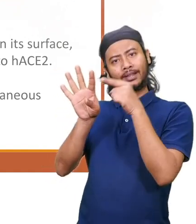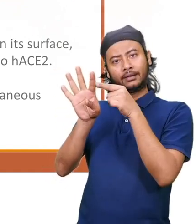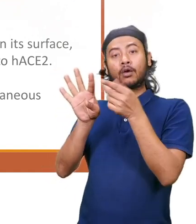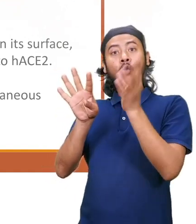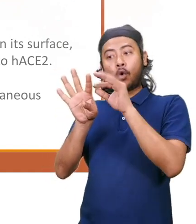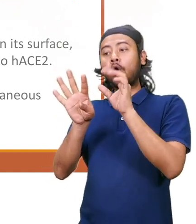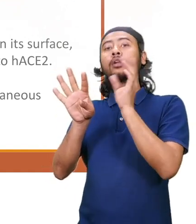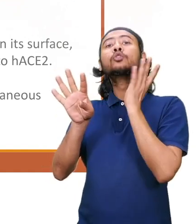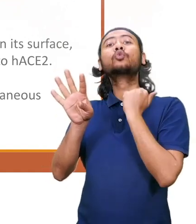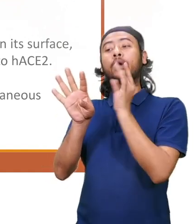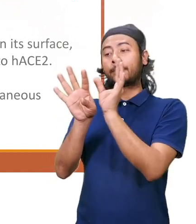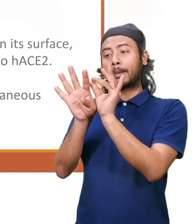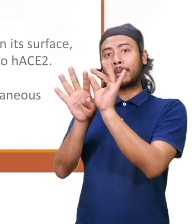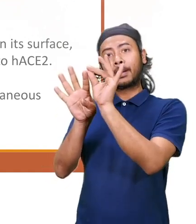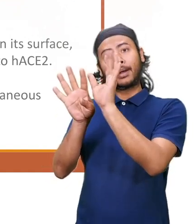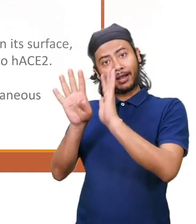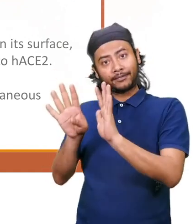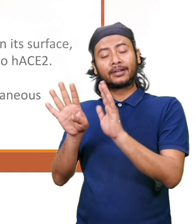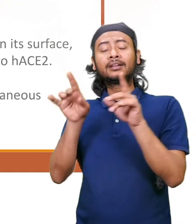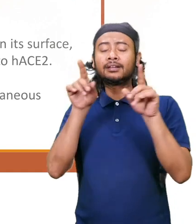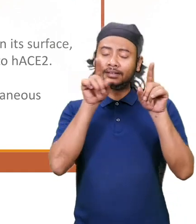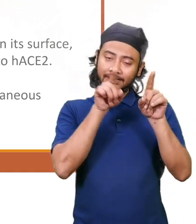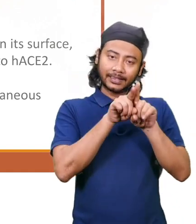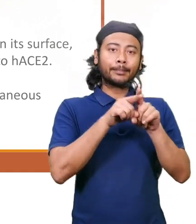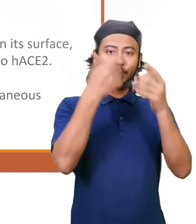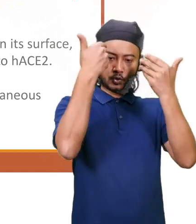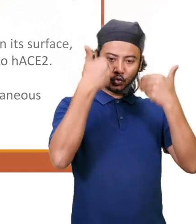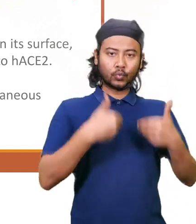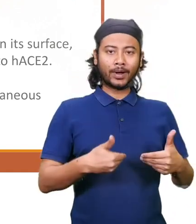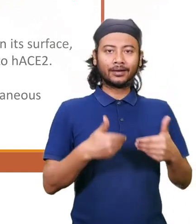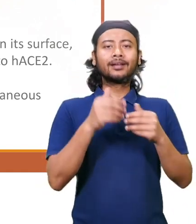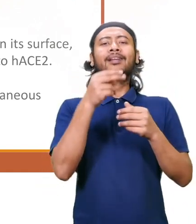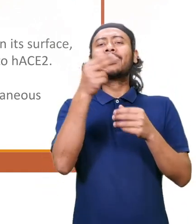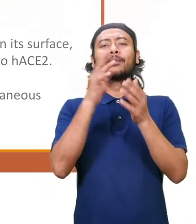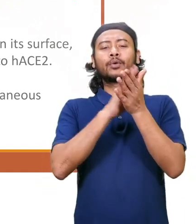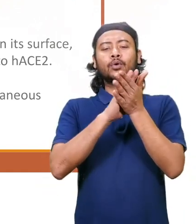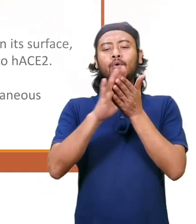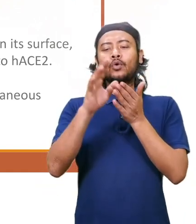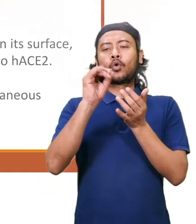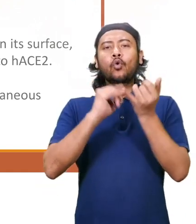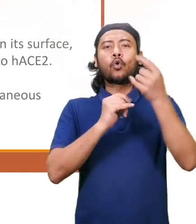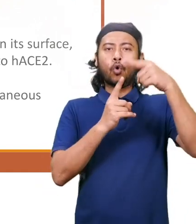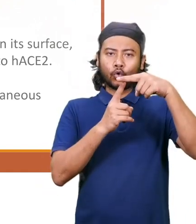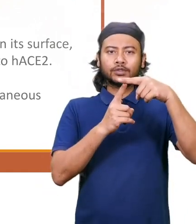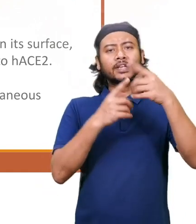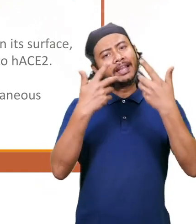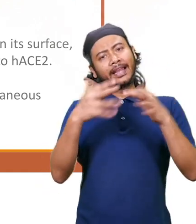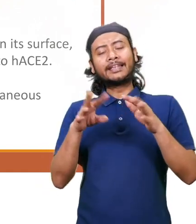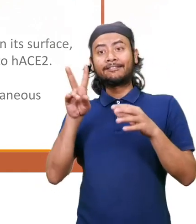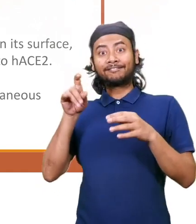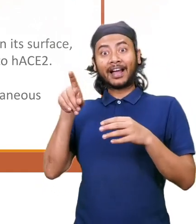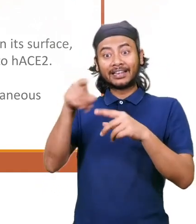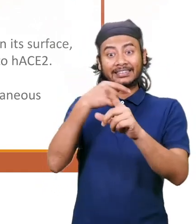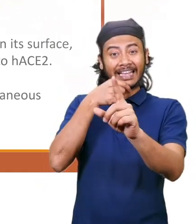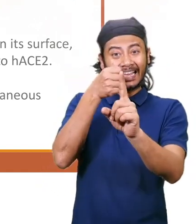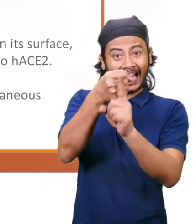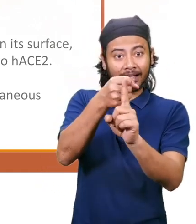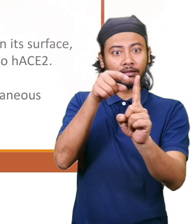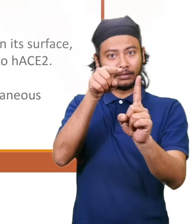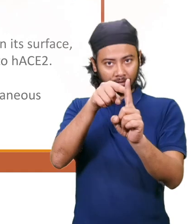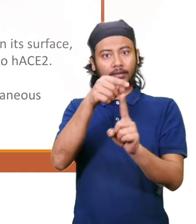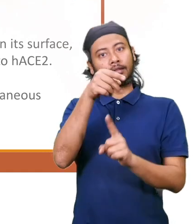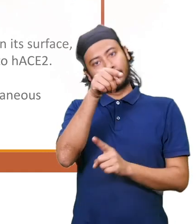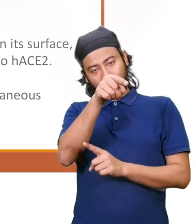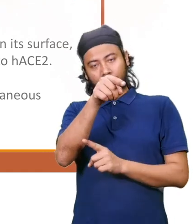with glycans, and the host receptors are also decorated or coated